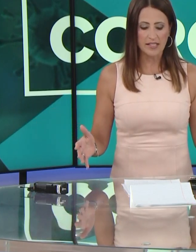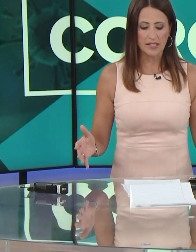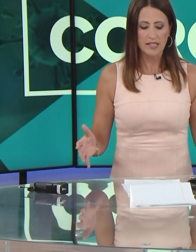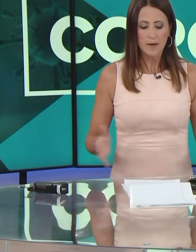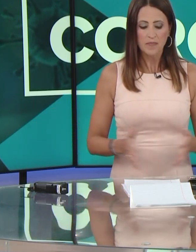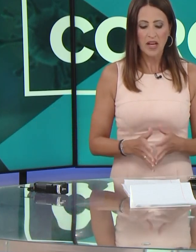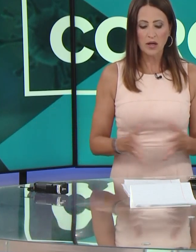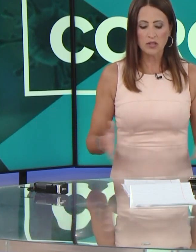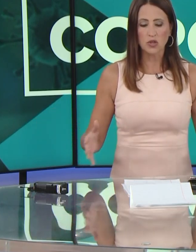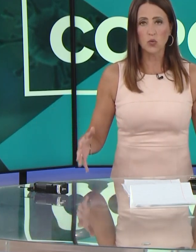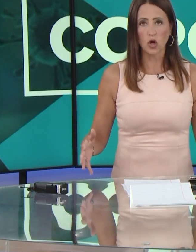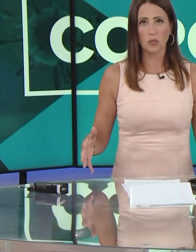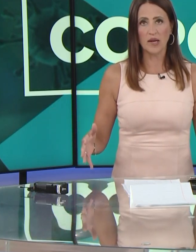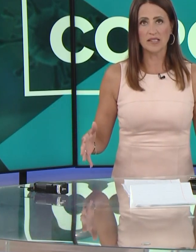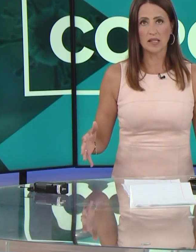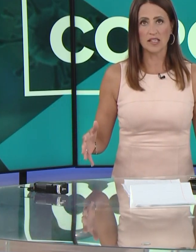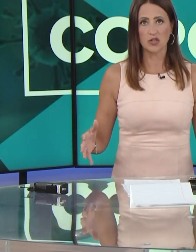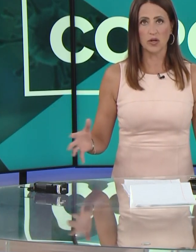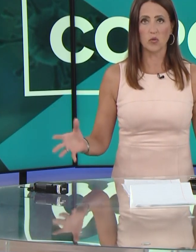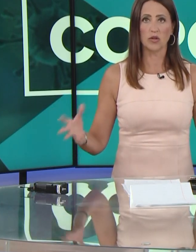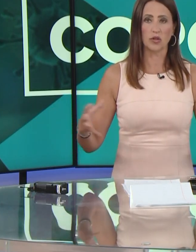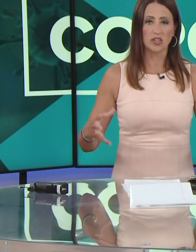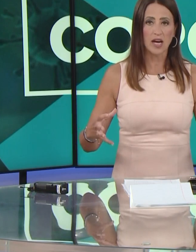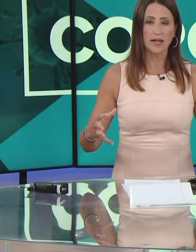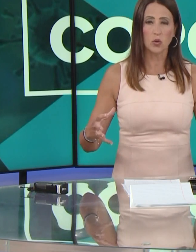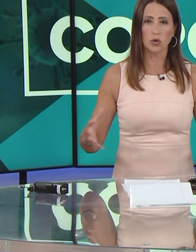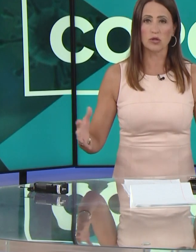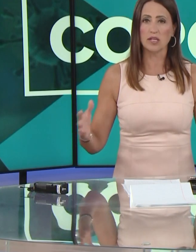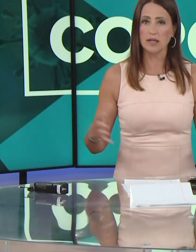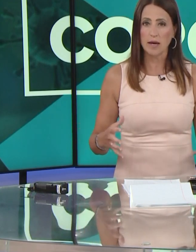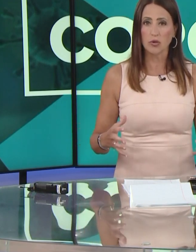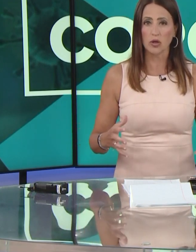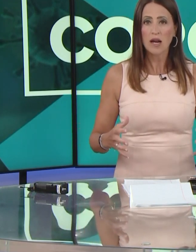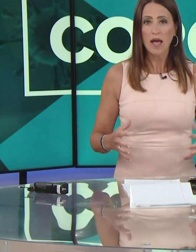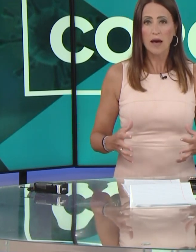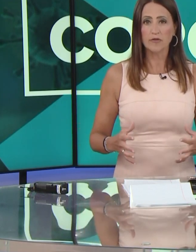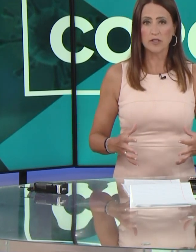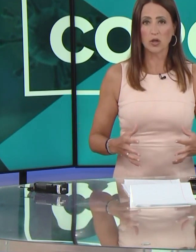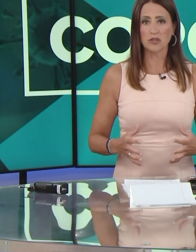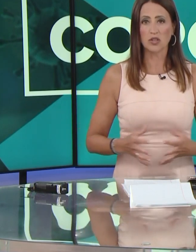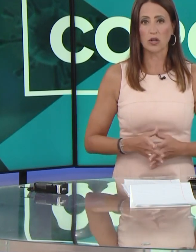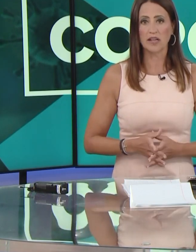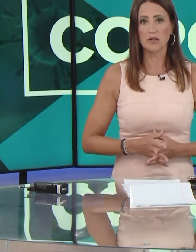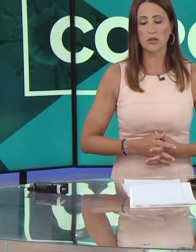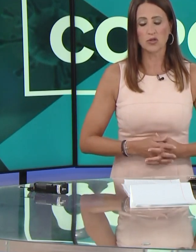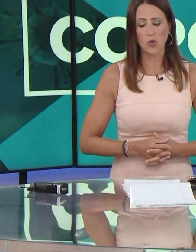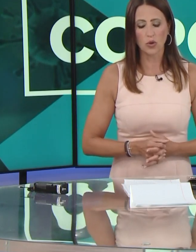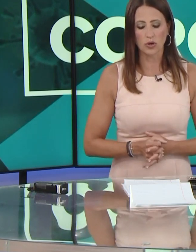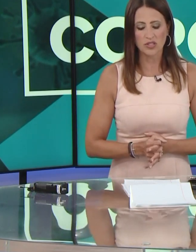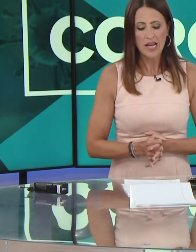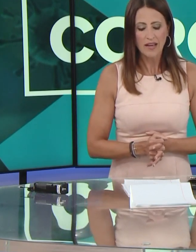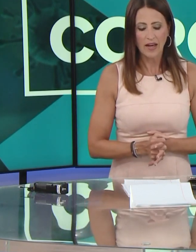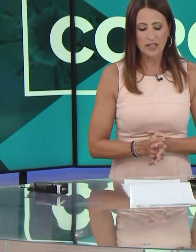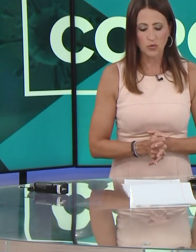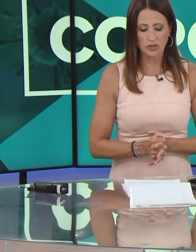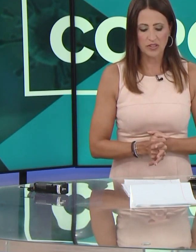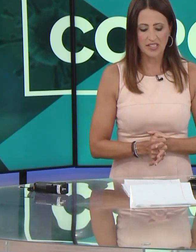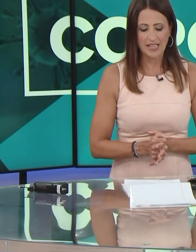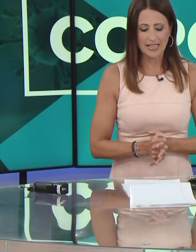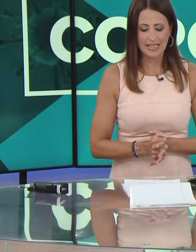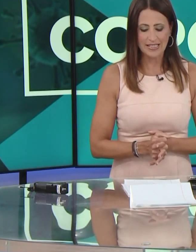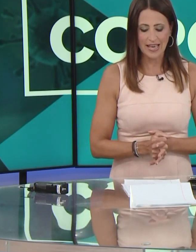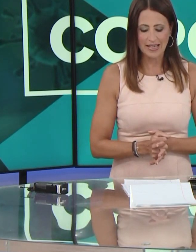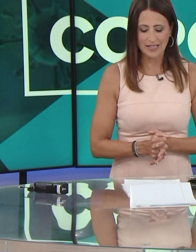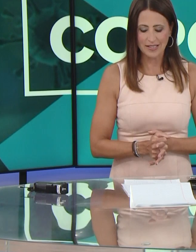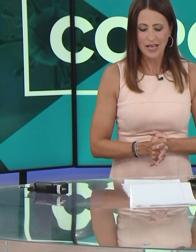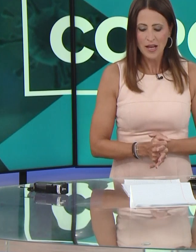of cases, and also workplace clustering where there are tight quarters and a number of adults are in those quarters. That is where they're